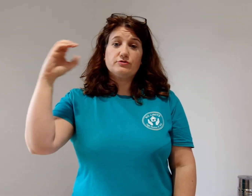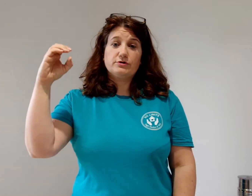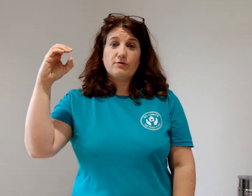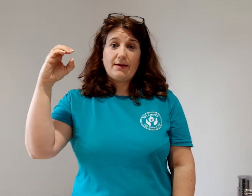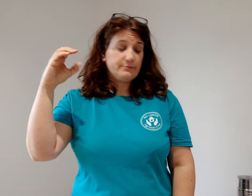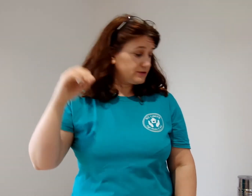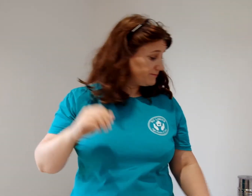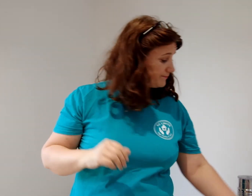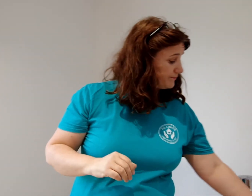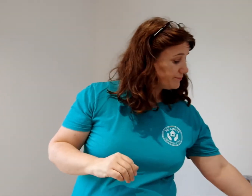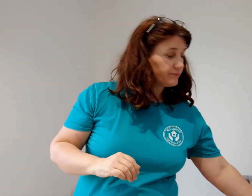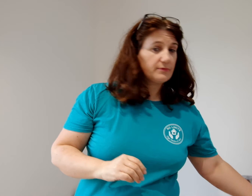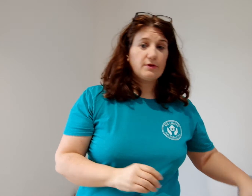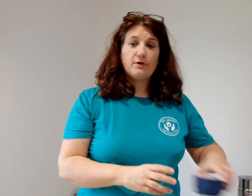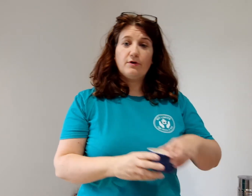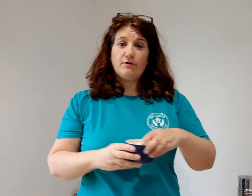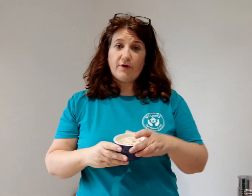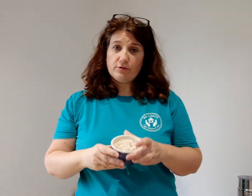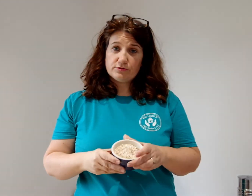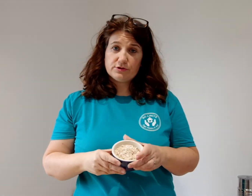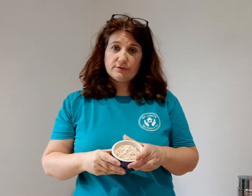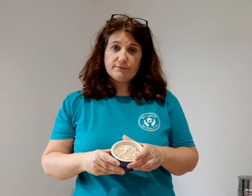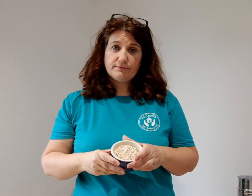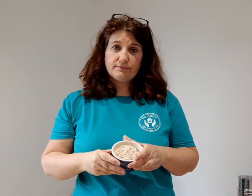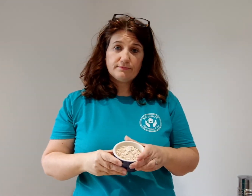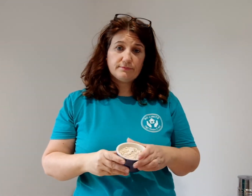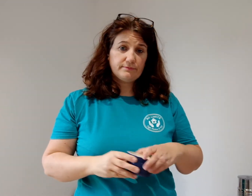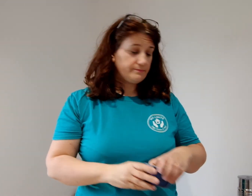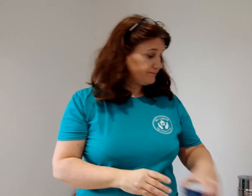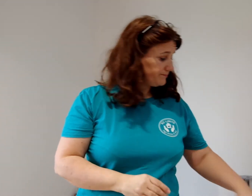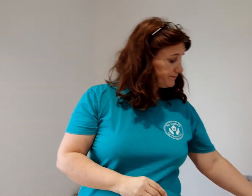300 grams of oats,